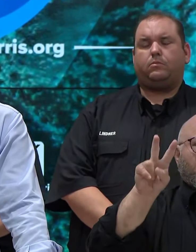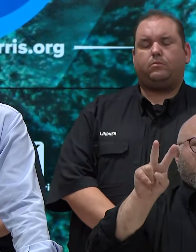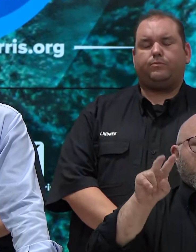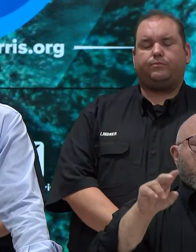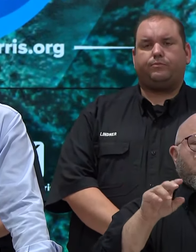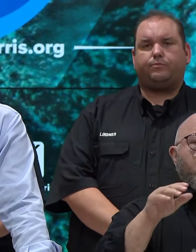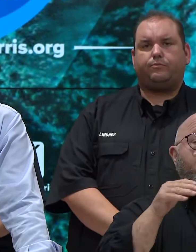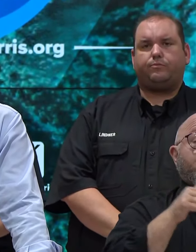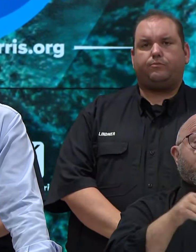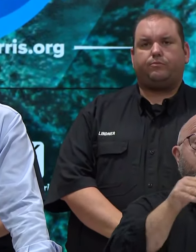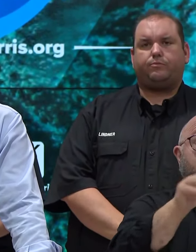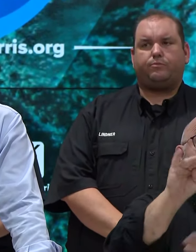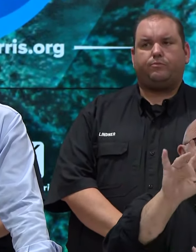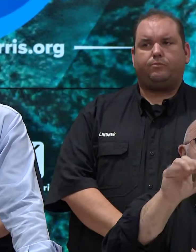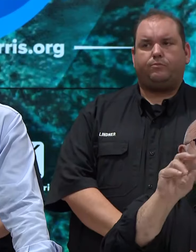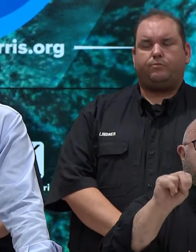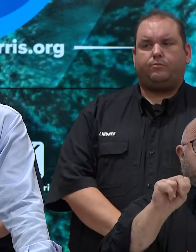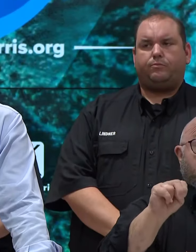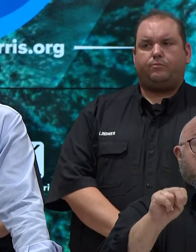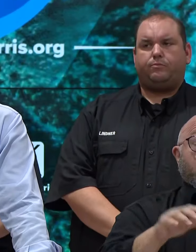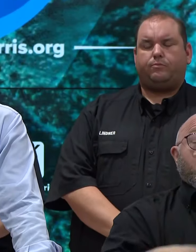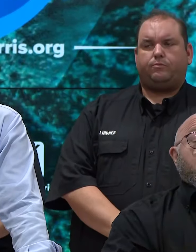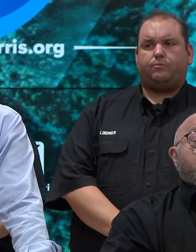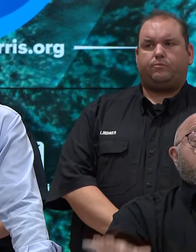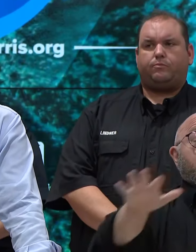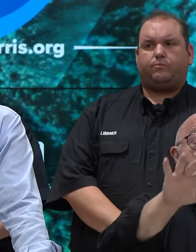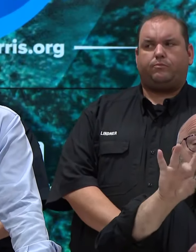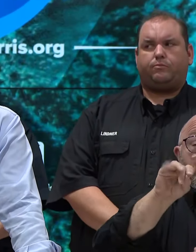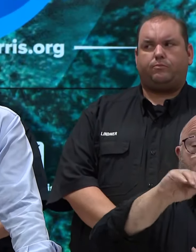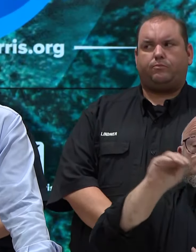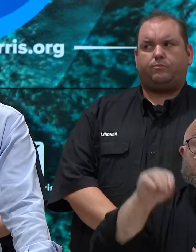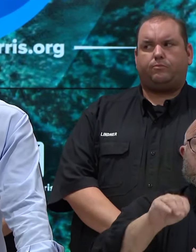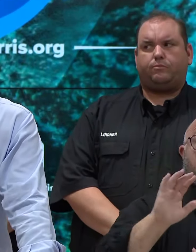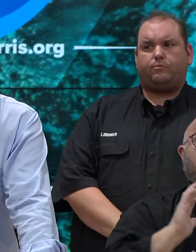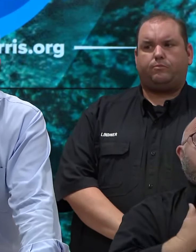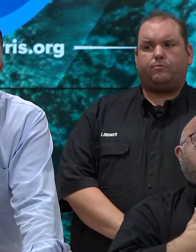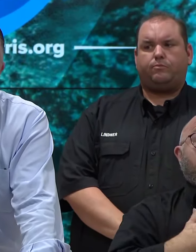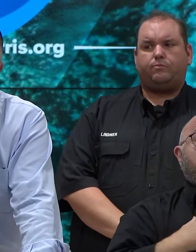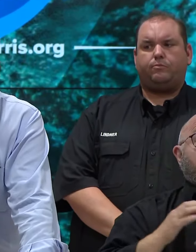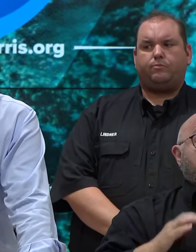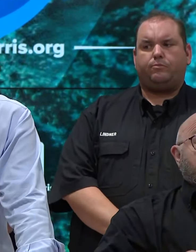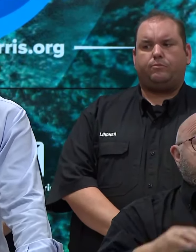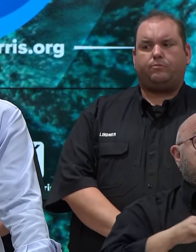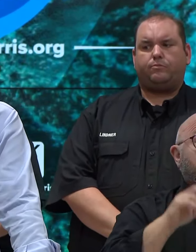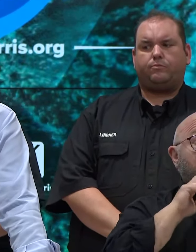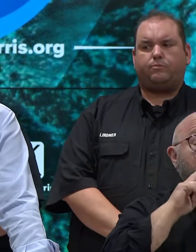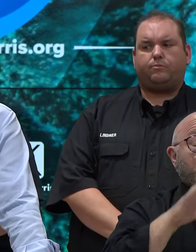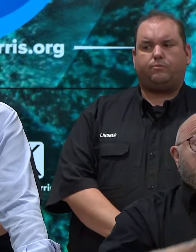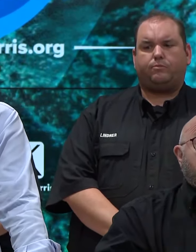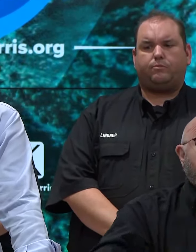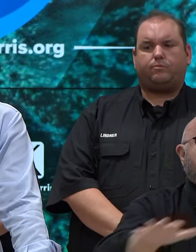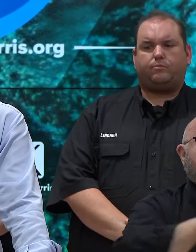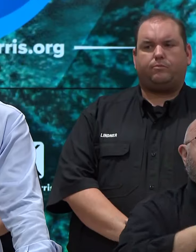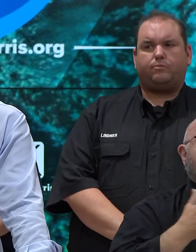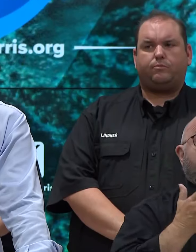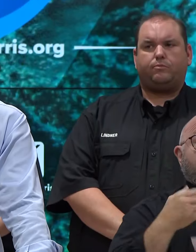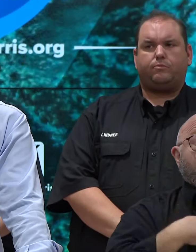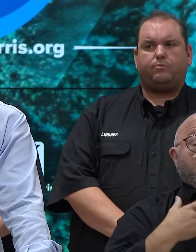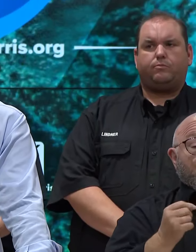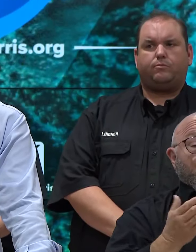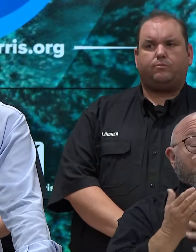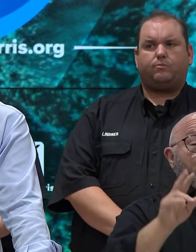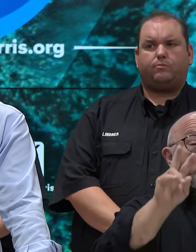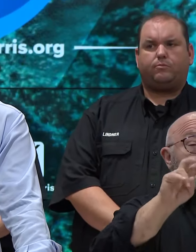customers system-wide, which is 80% of the customers we serve in the Houston region. After it blew through, we went through an